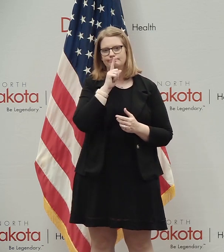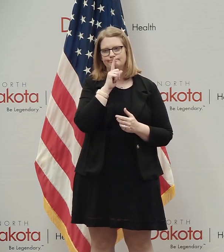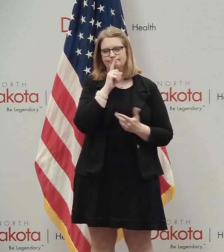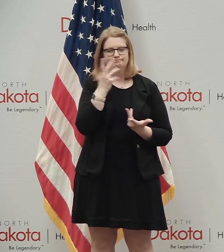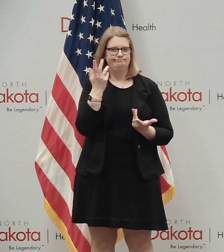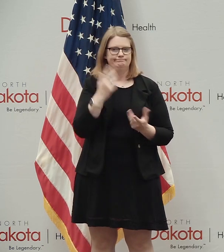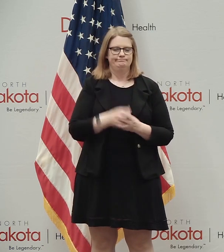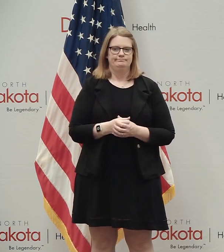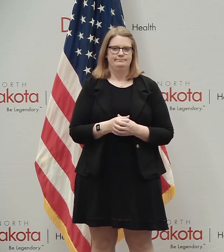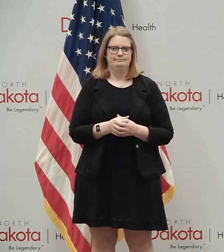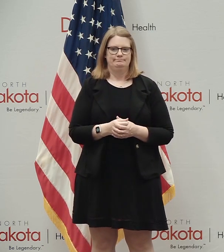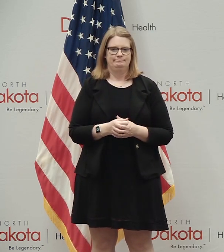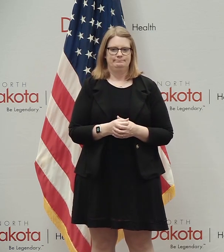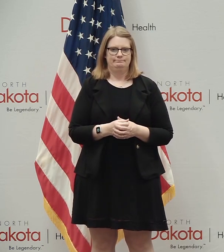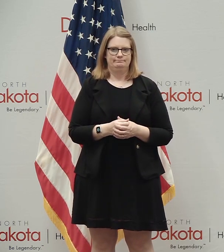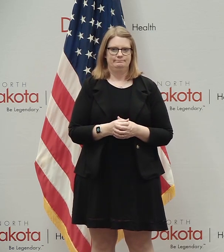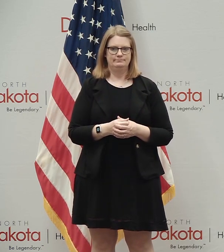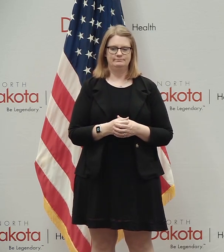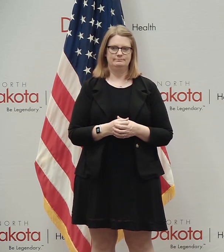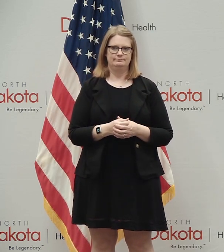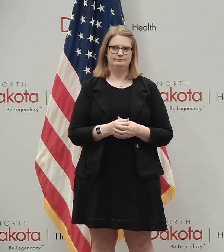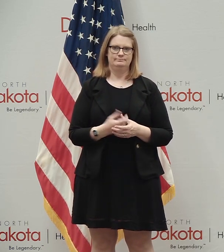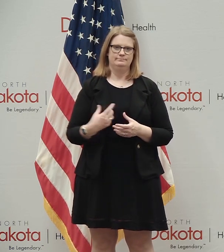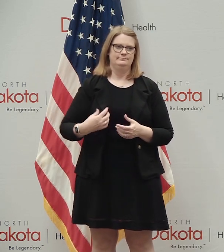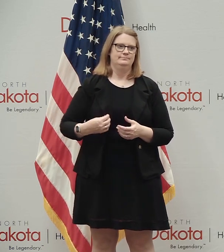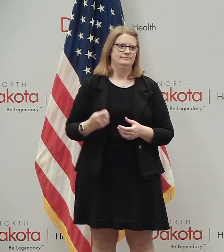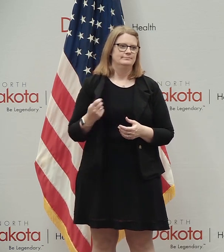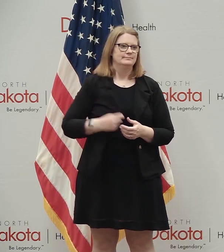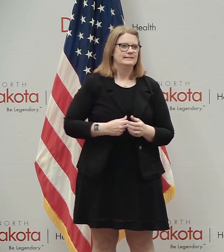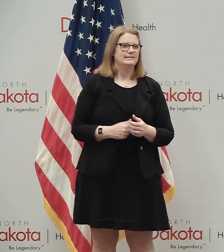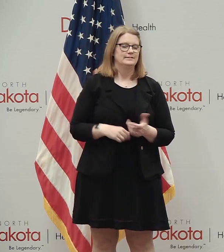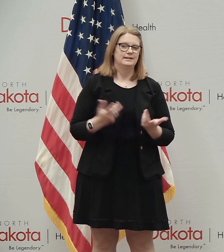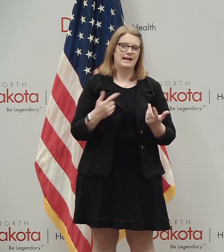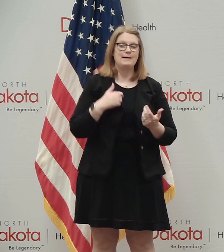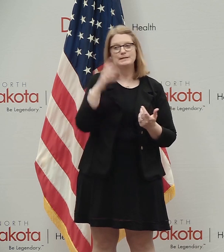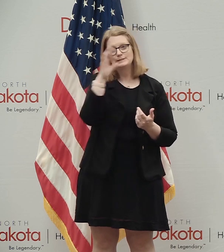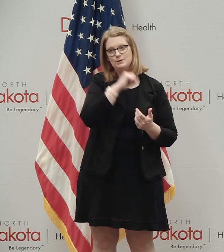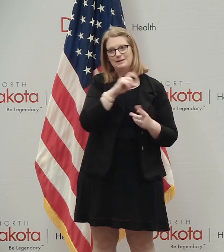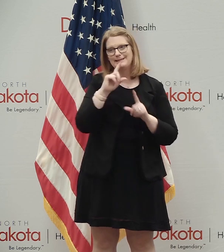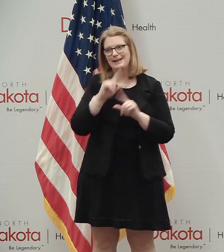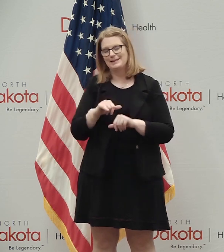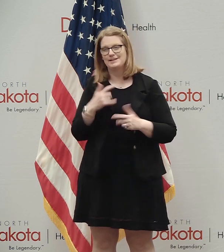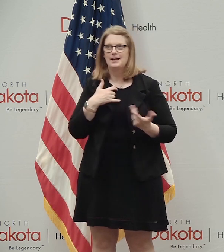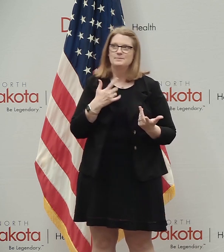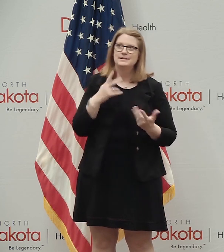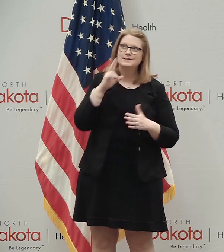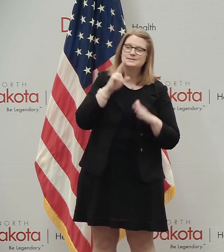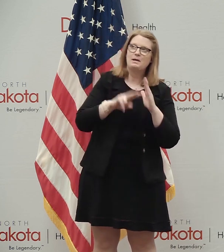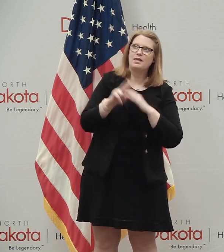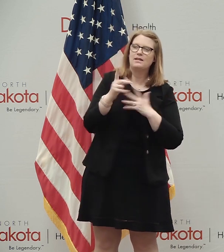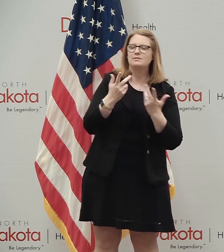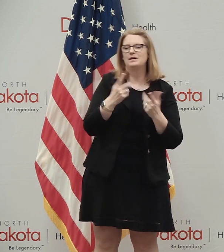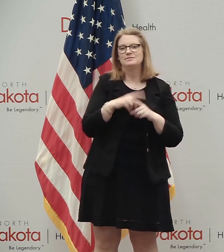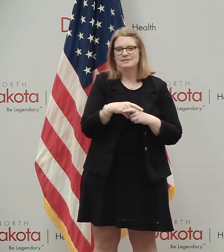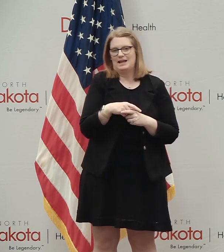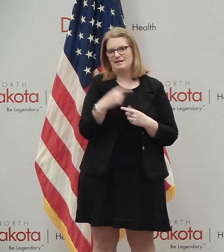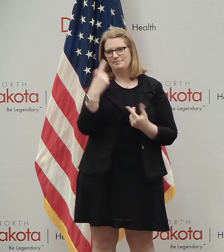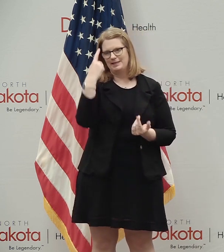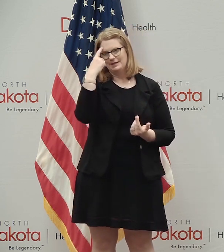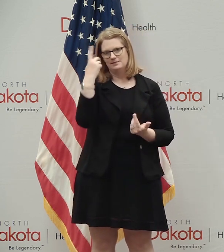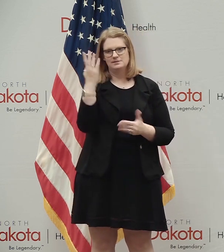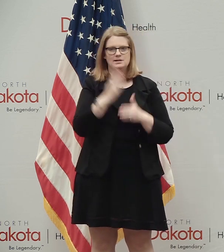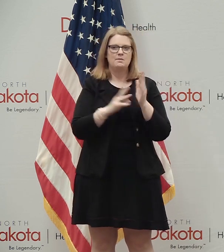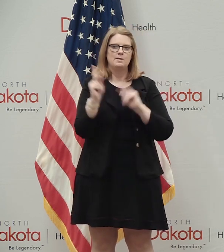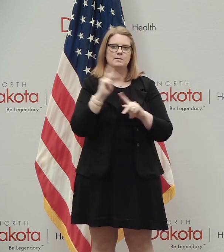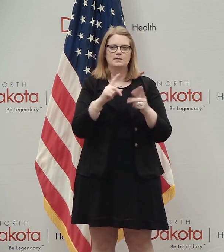I'm assuming that I guess I am. If I transition by saying assuming and then answer, I am speculating, but I'm assuming that some people just are saying, hey, it